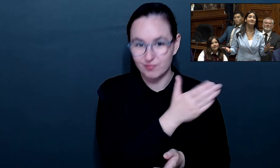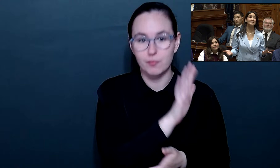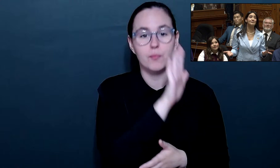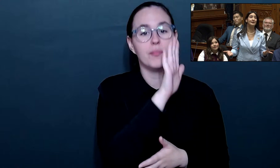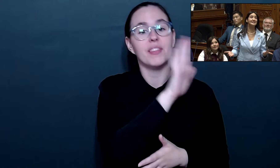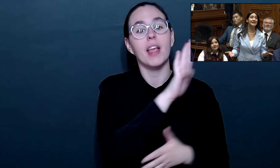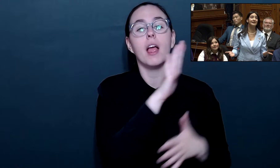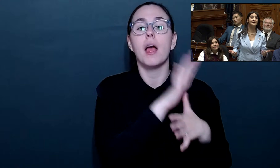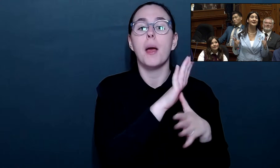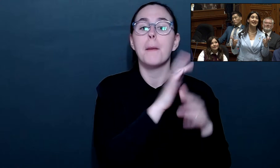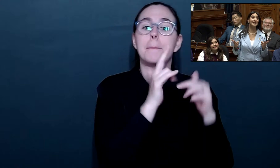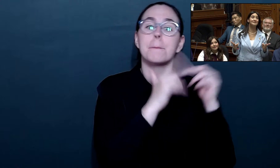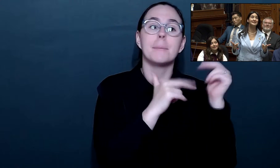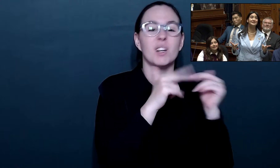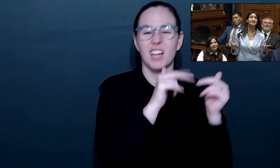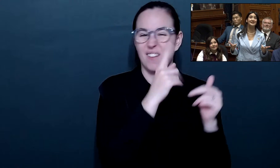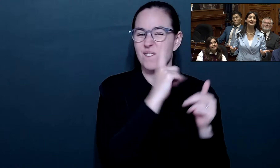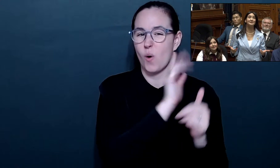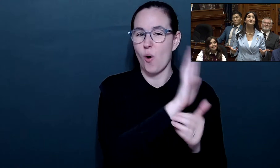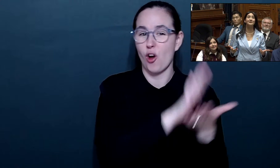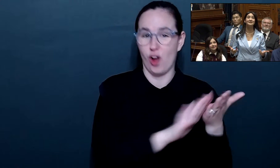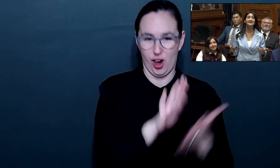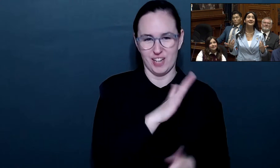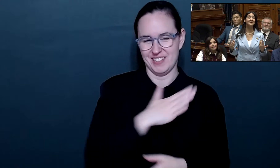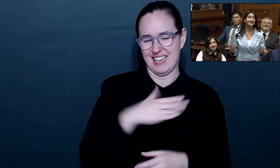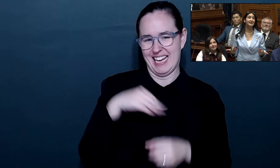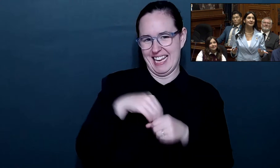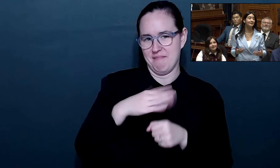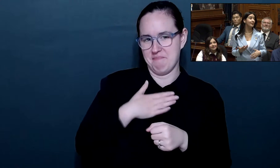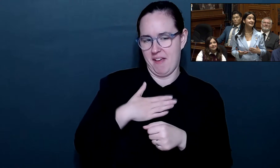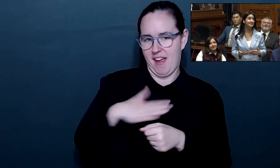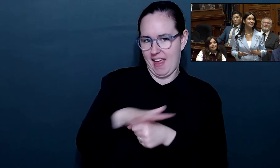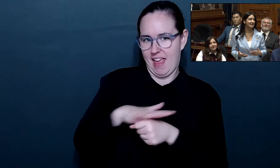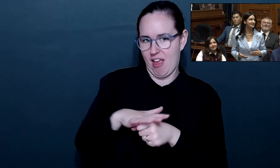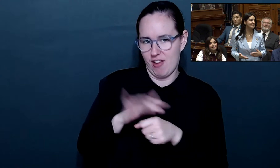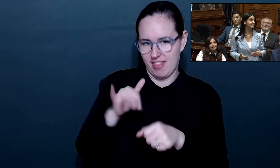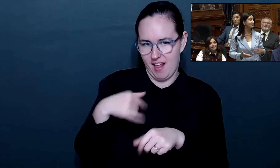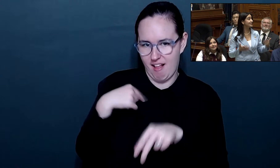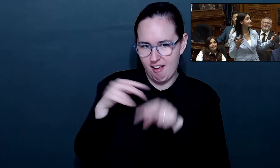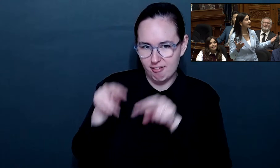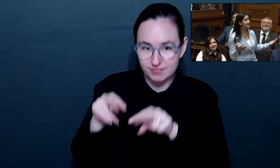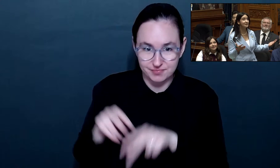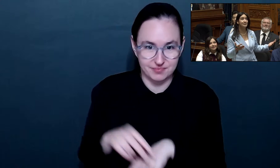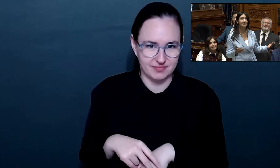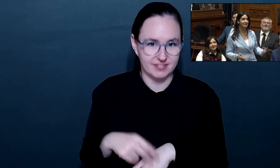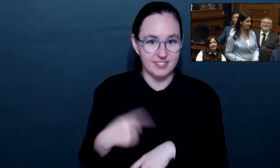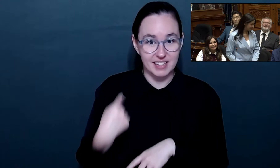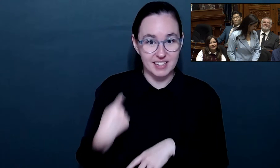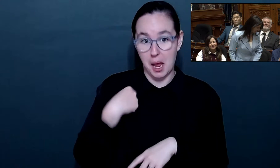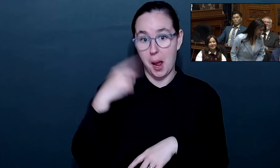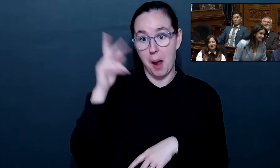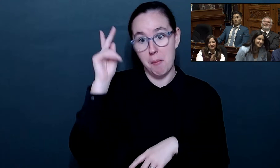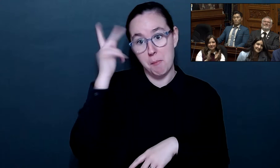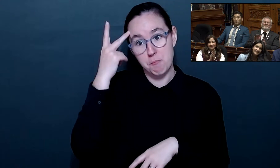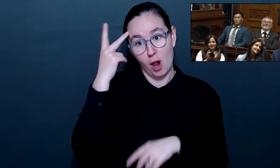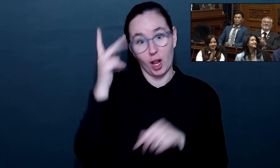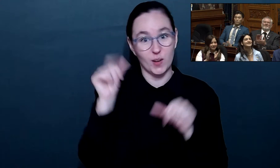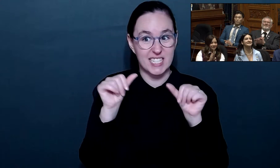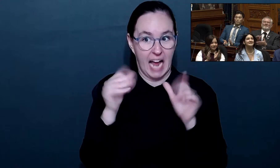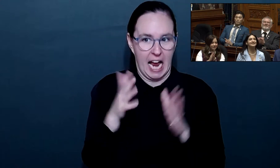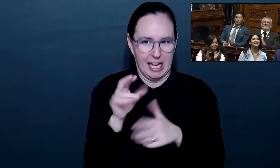and as a fellow poli-sci nerd, I can't wait to connect with you folks later, quite soon actually, so please make them feel welcome.